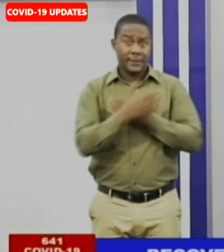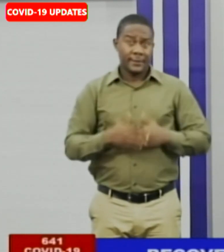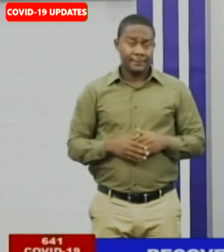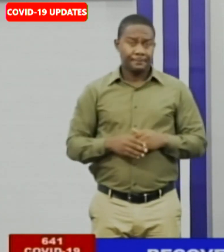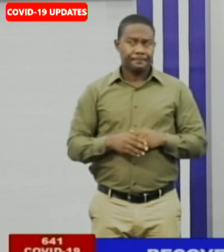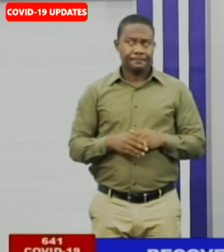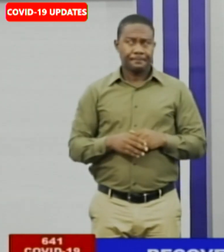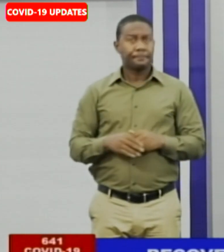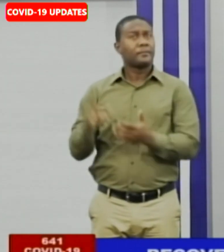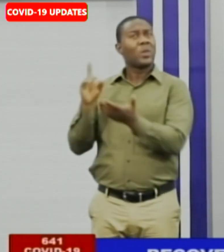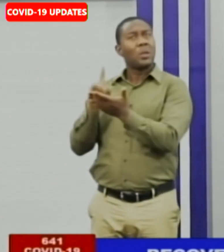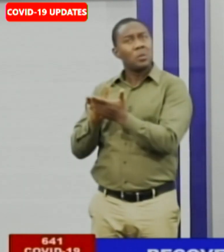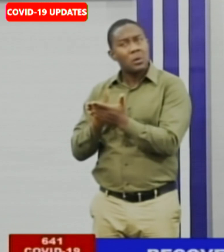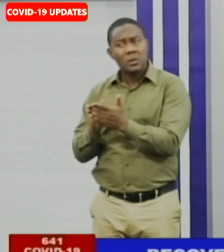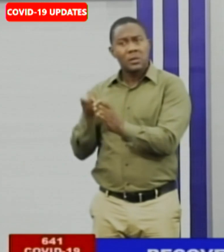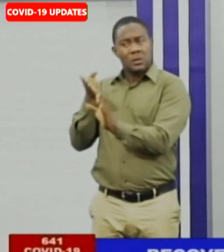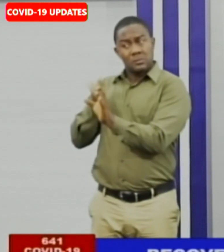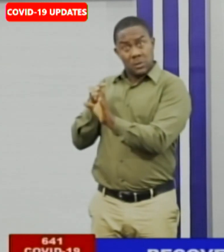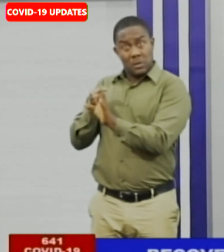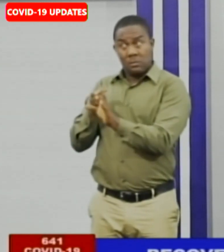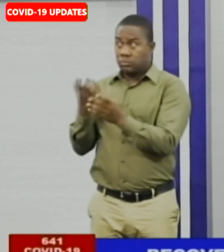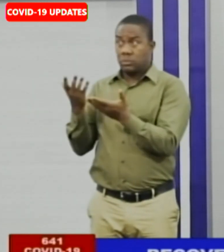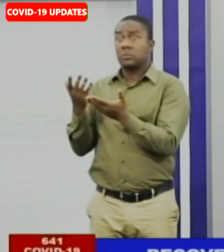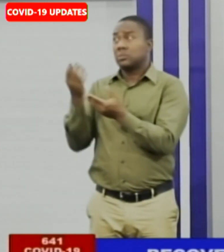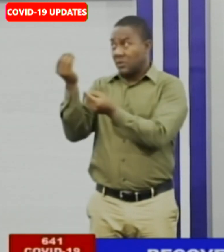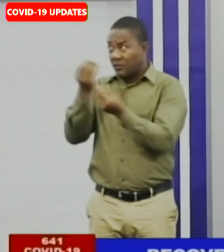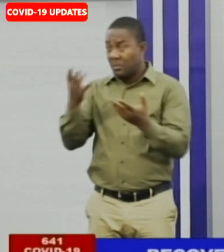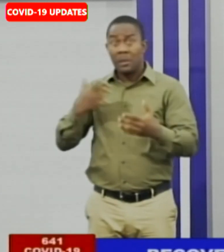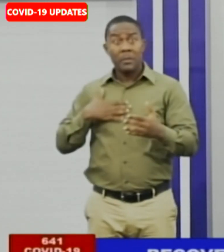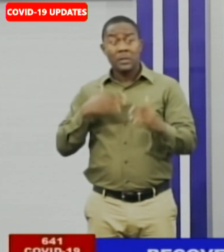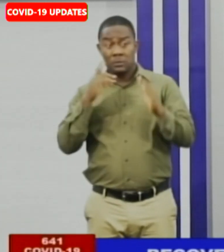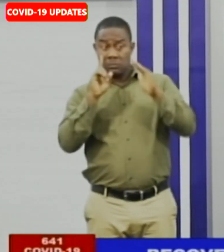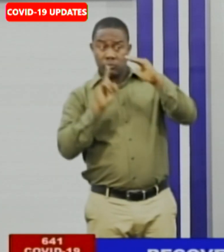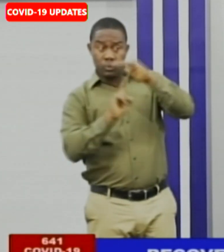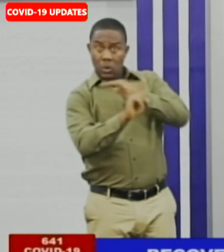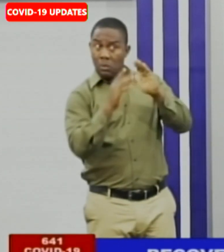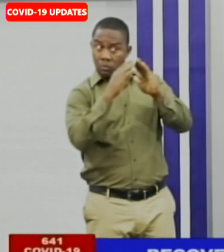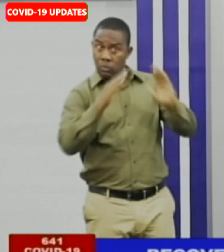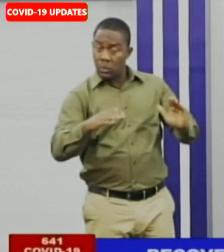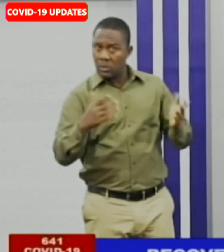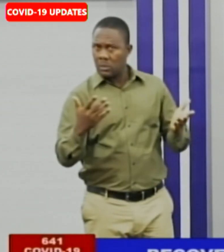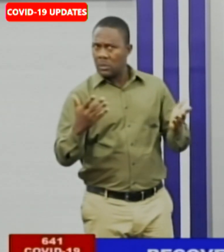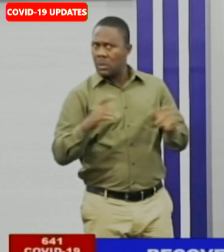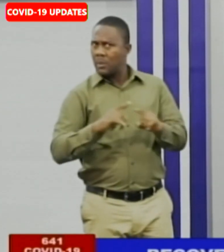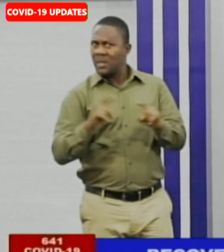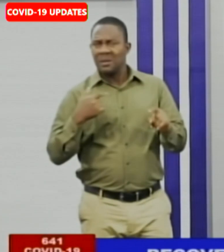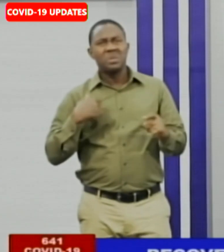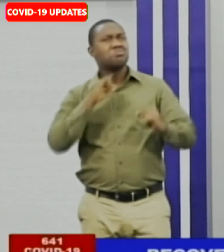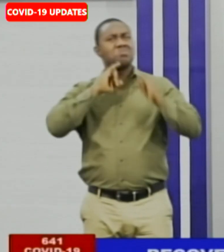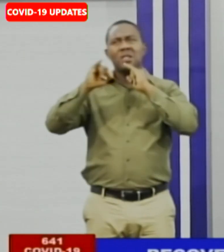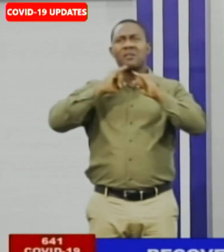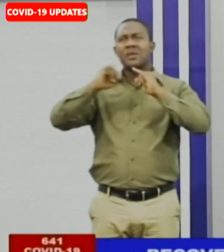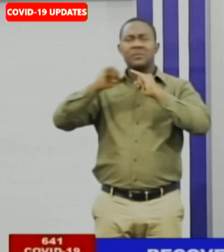The doctors and the psychologists let me know that I should stay indoors. But after certain interviews that I did,